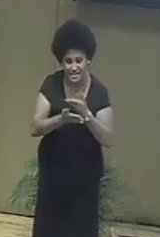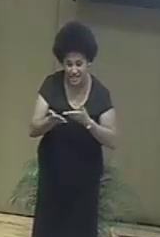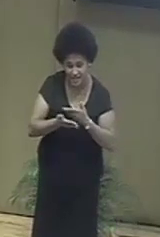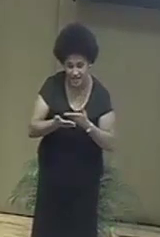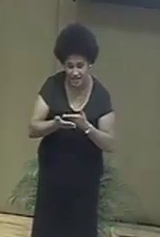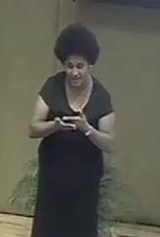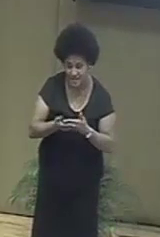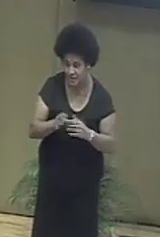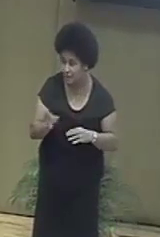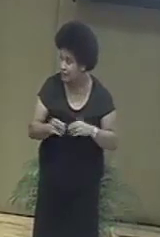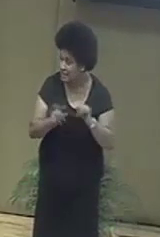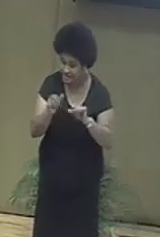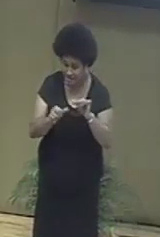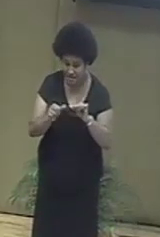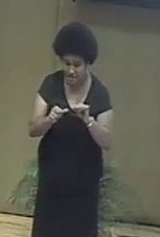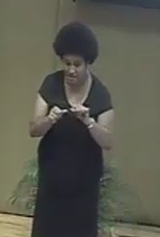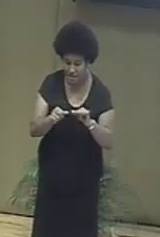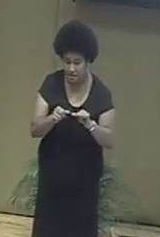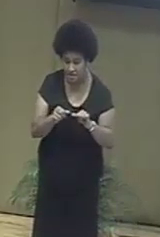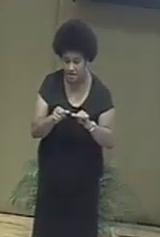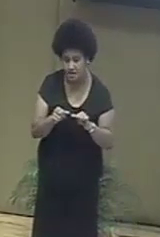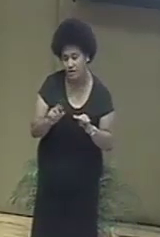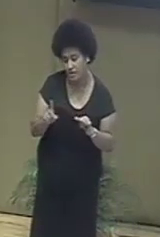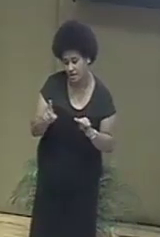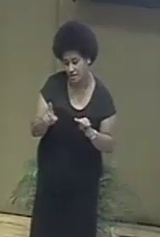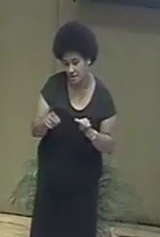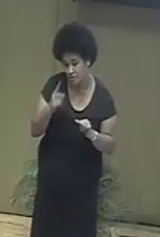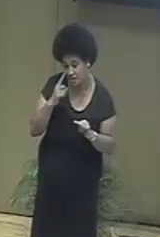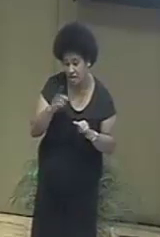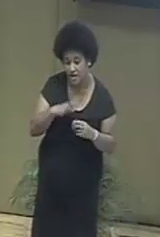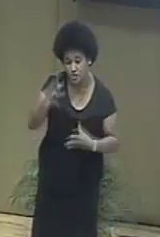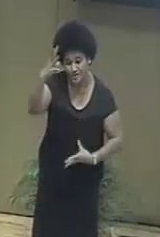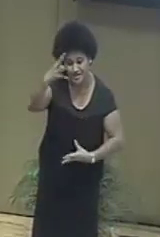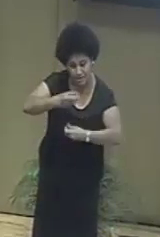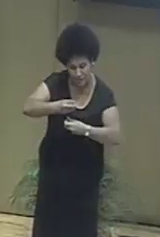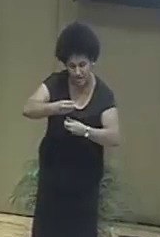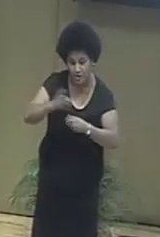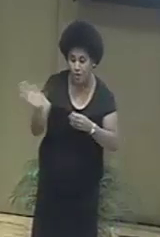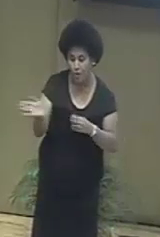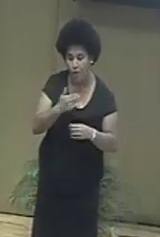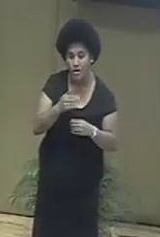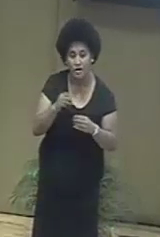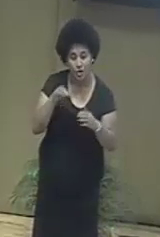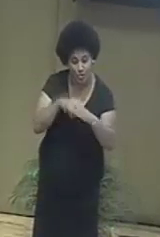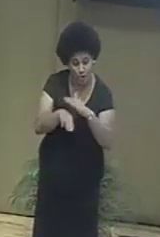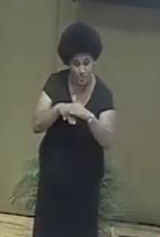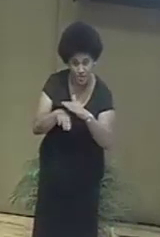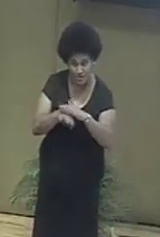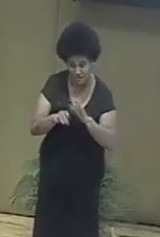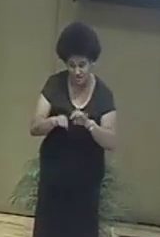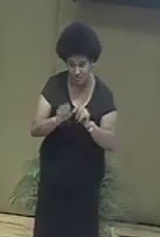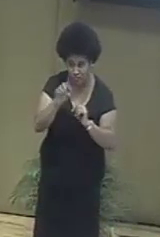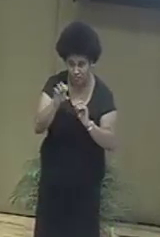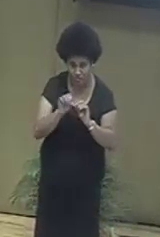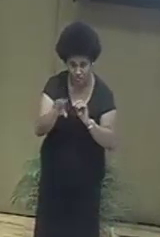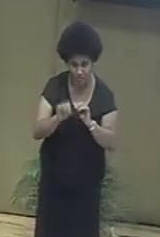discussion forums that they've done. But the assessment item is not the fact that they're doing it, but the fact that it says summarising and processing that information